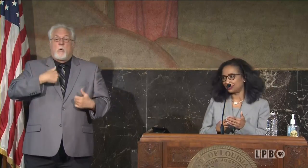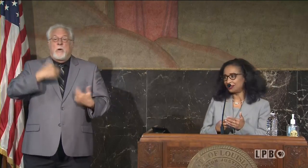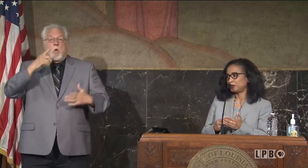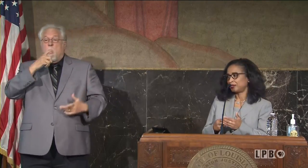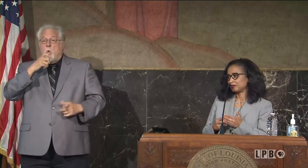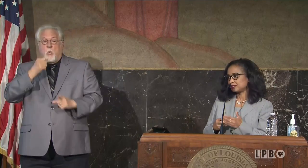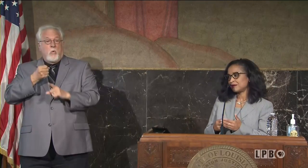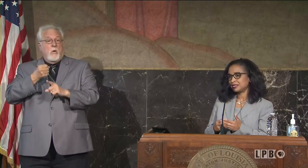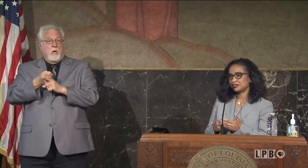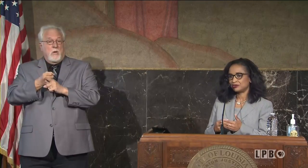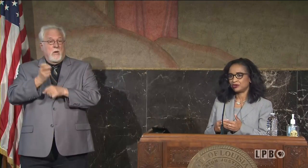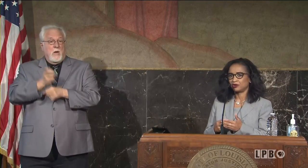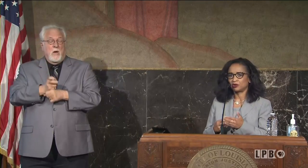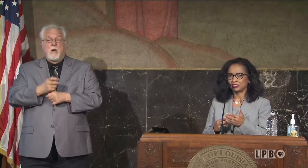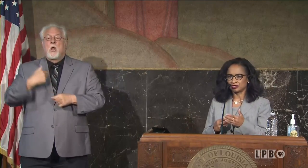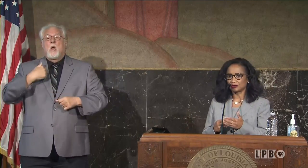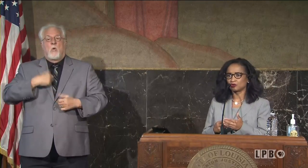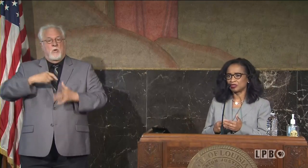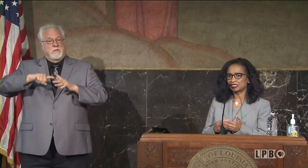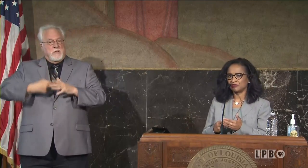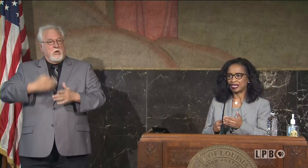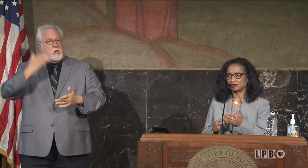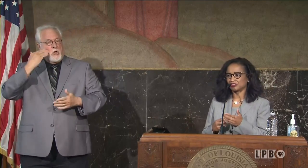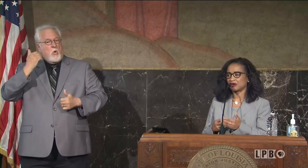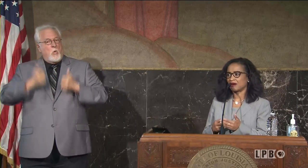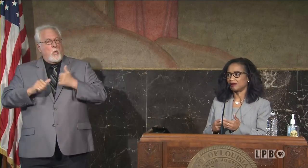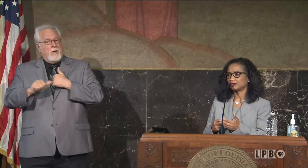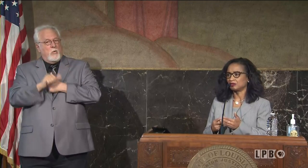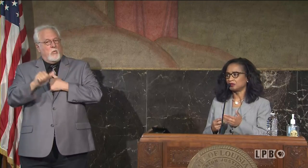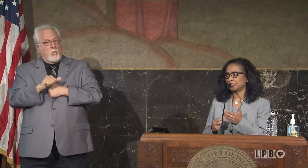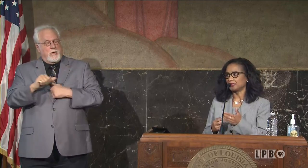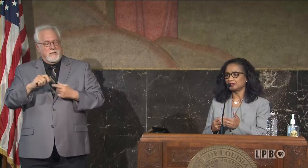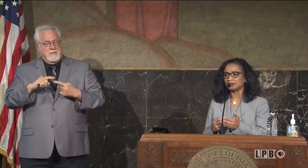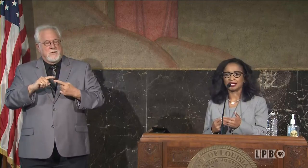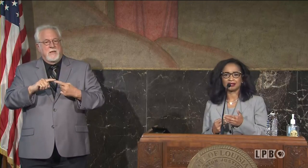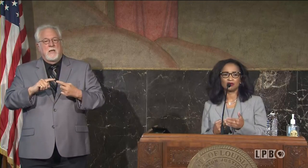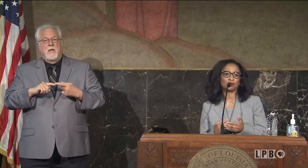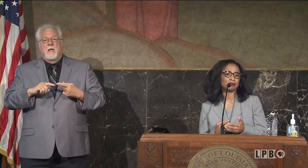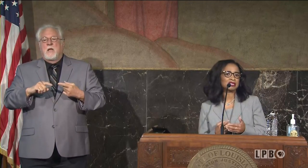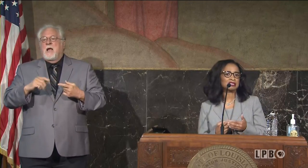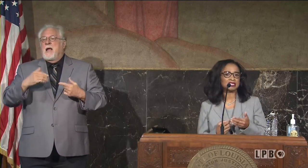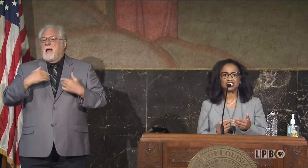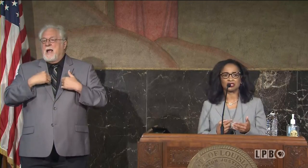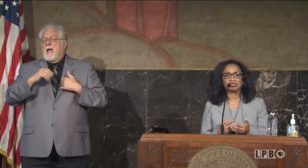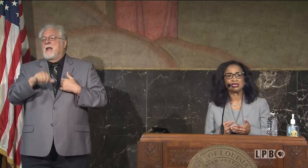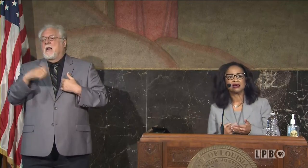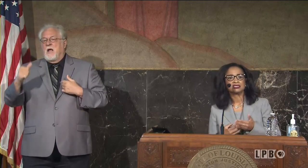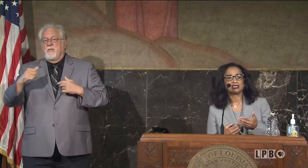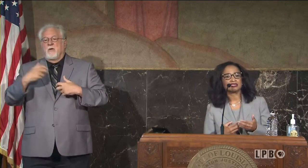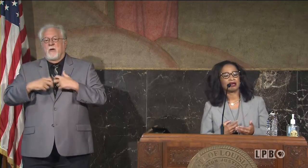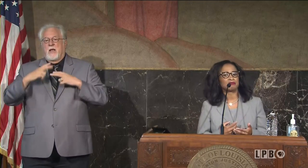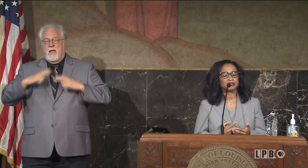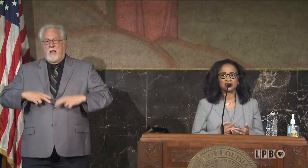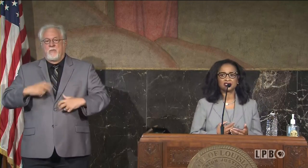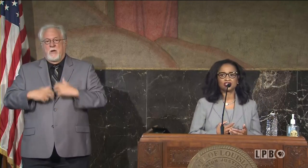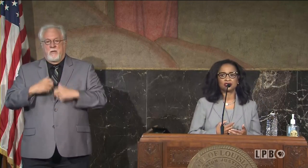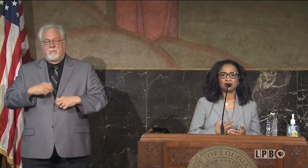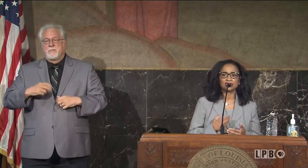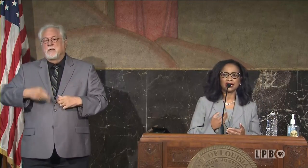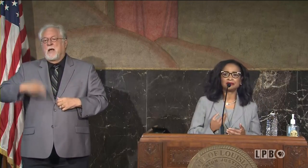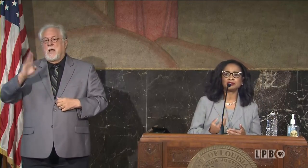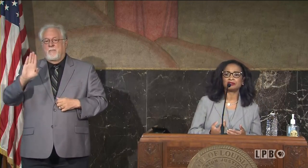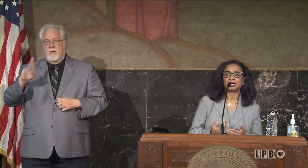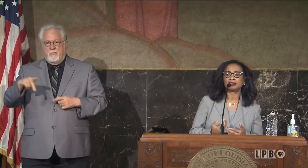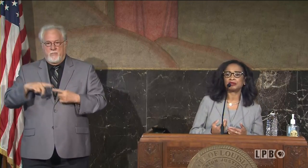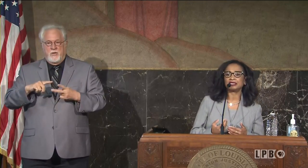be. We are starting to know what certain risk factors are, including underlying comorbid conditions such as hypertension